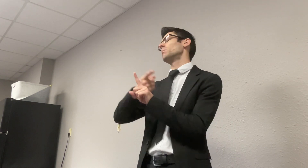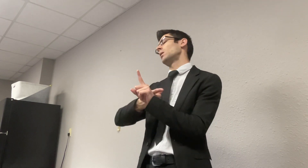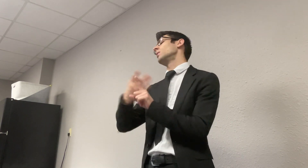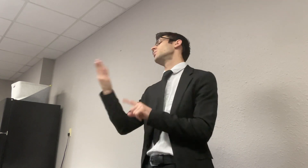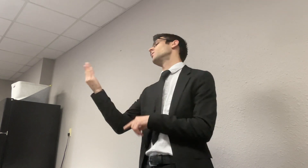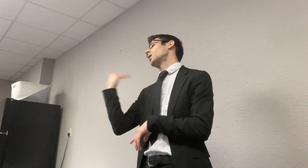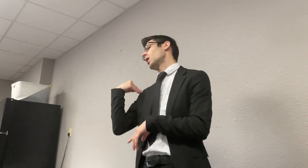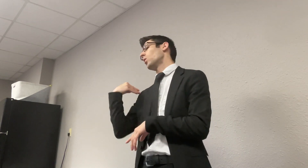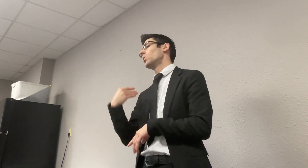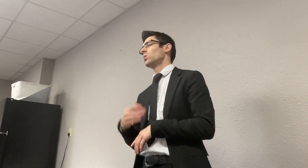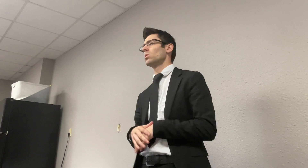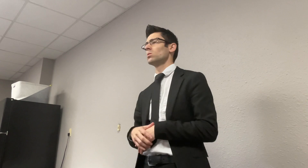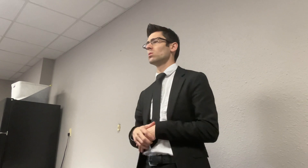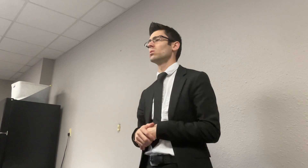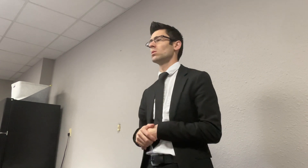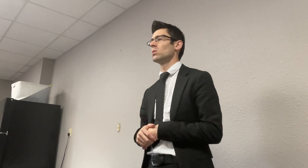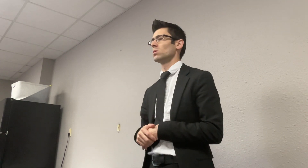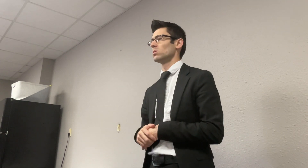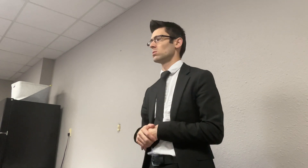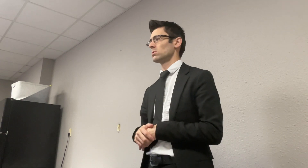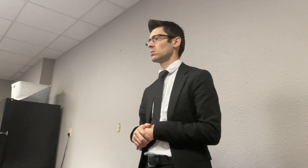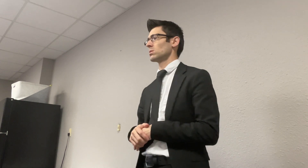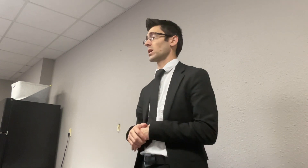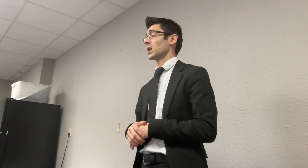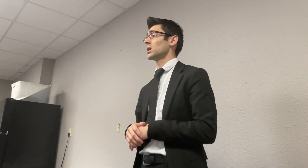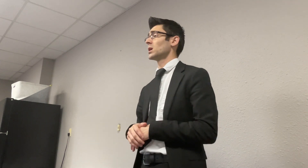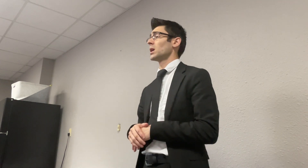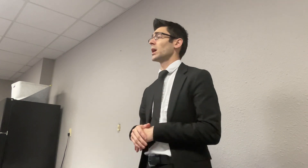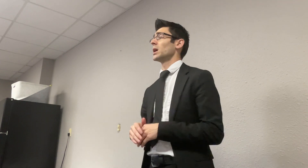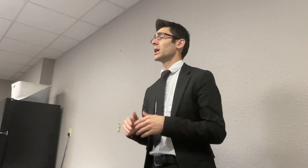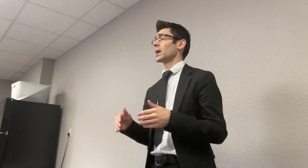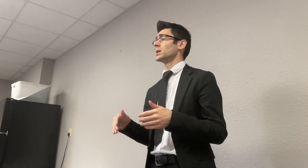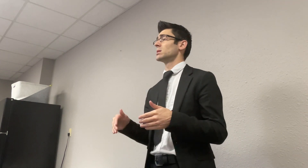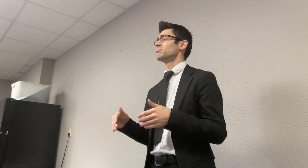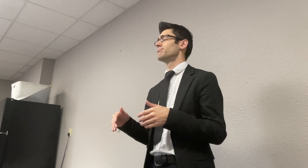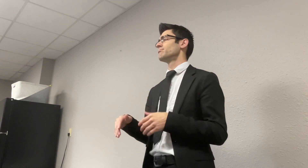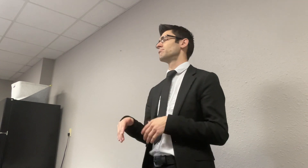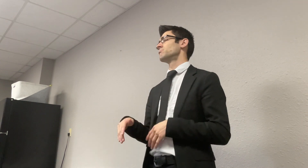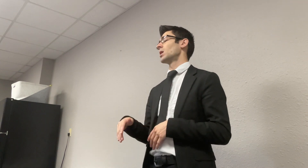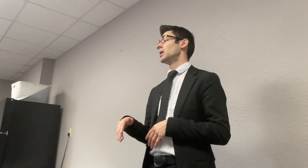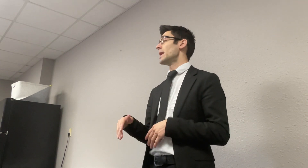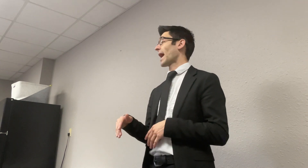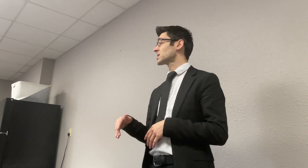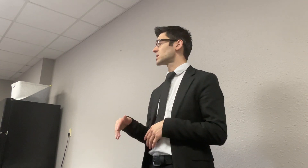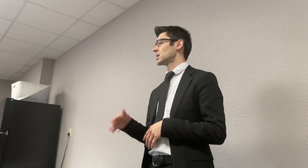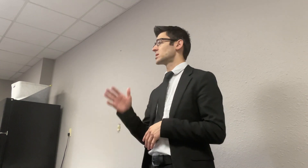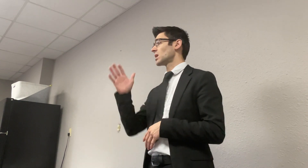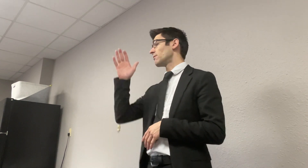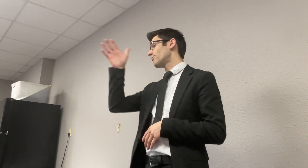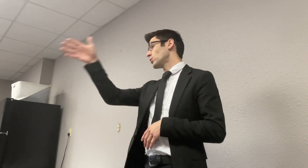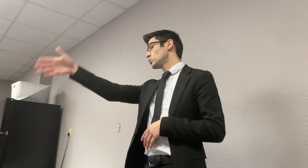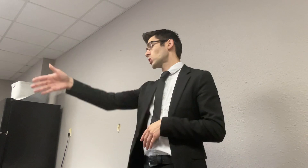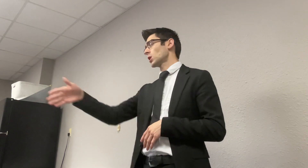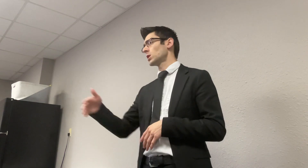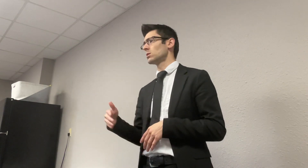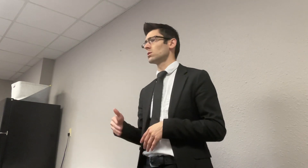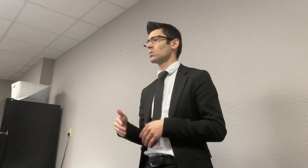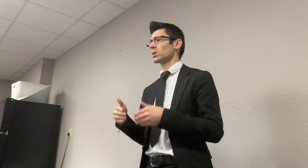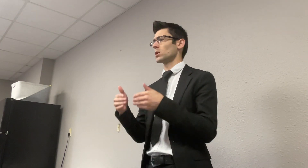month ago. Okay? And next, instead of future, we're gonna do the